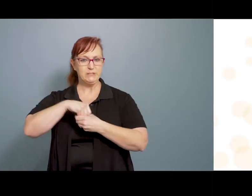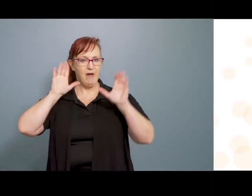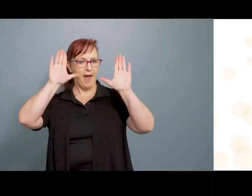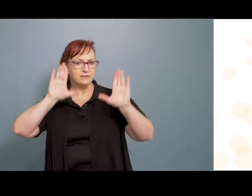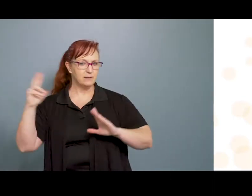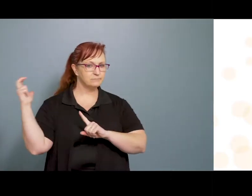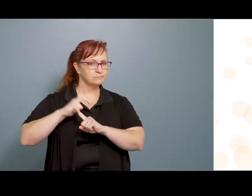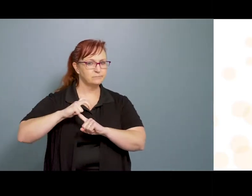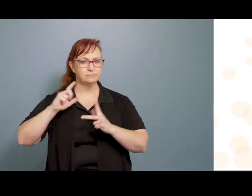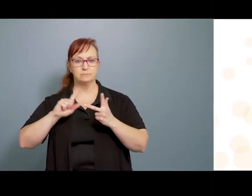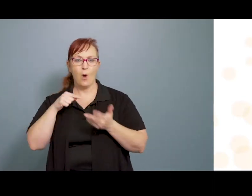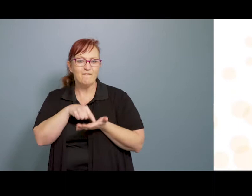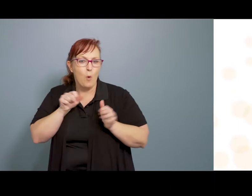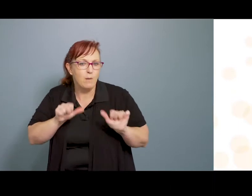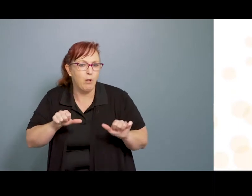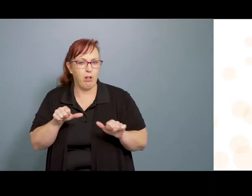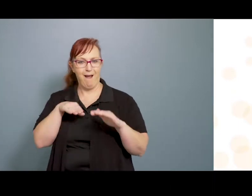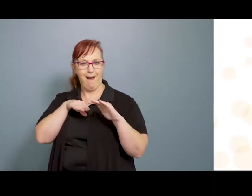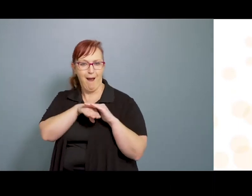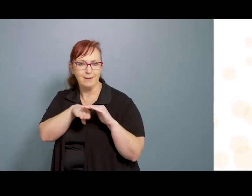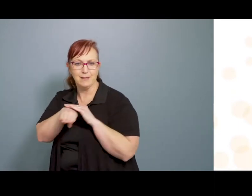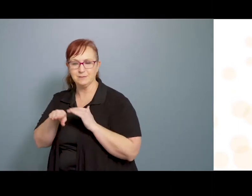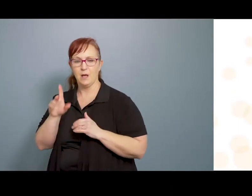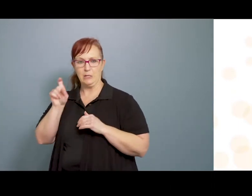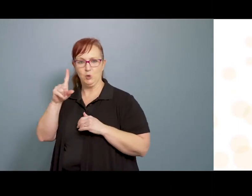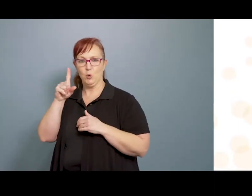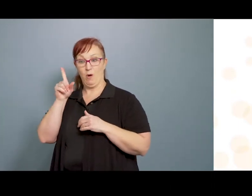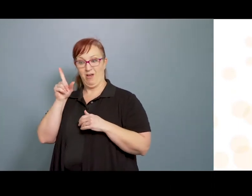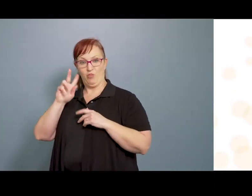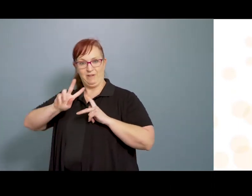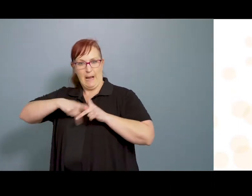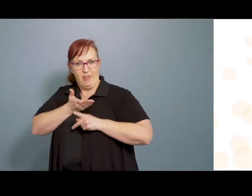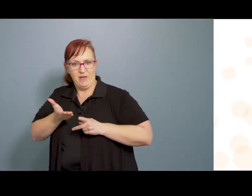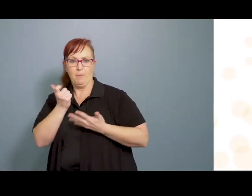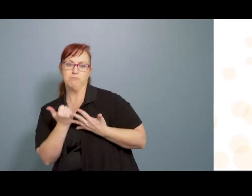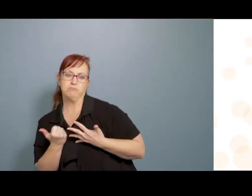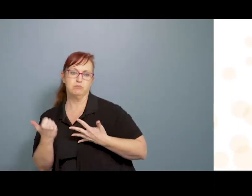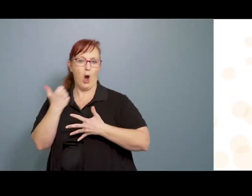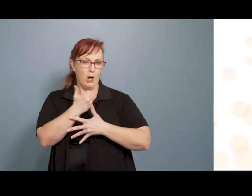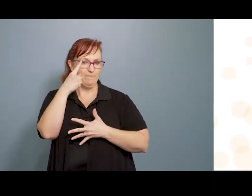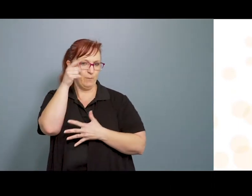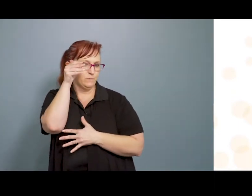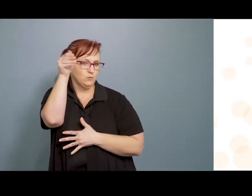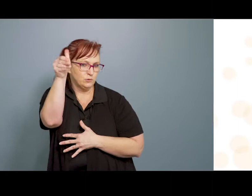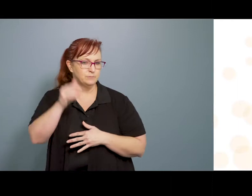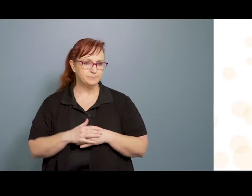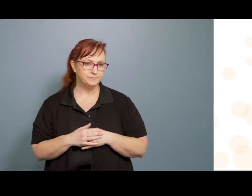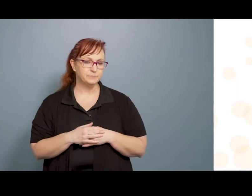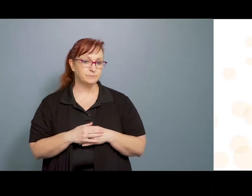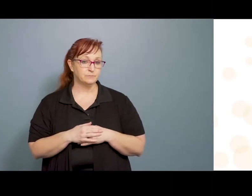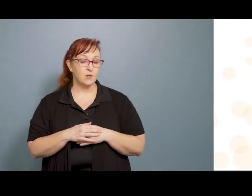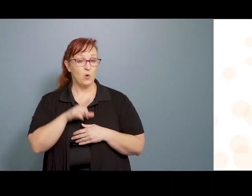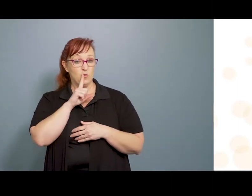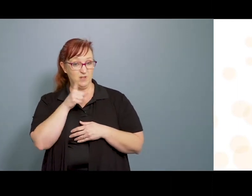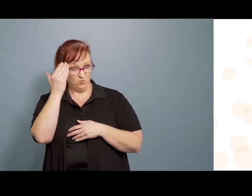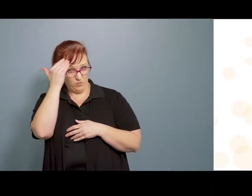these new things need to be moved into our agenda for our new strategic plan coming down the road. It is